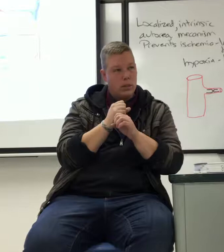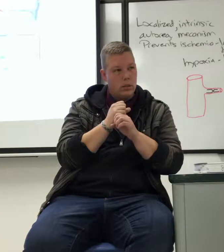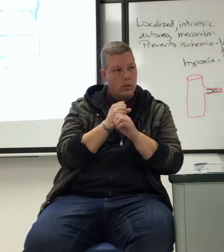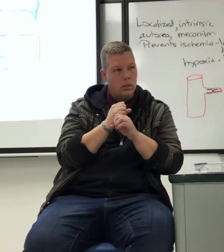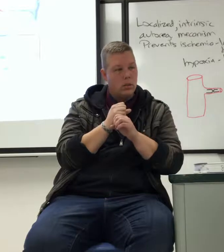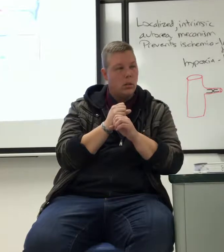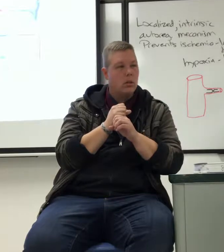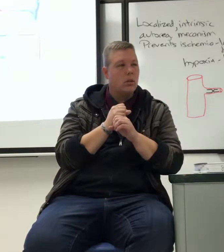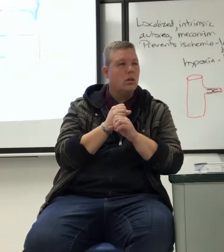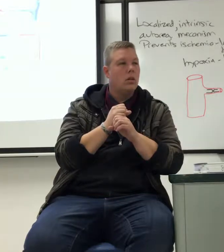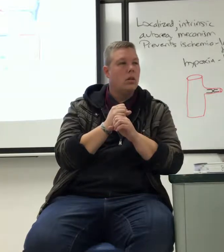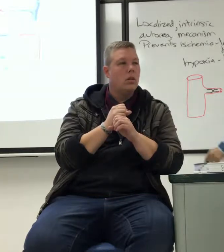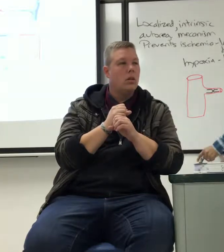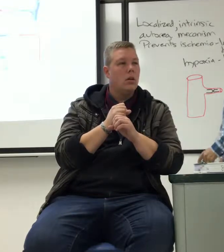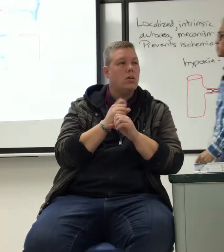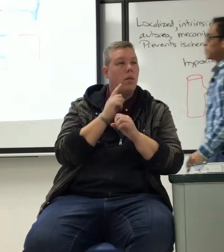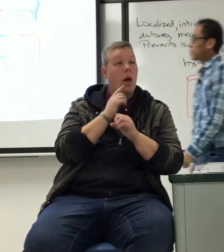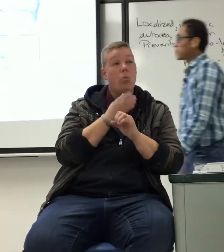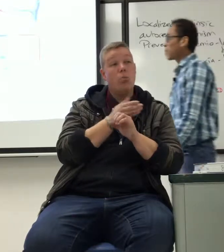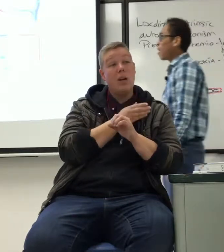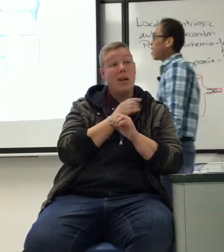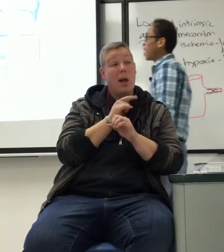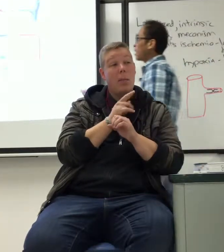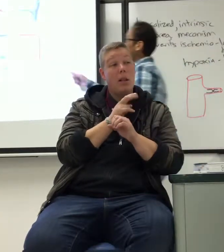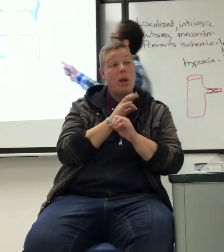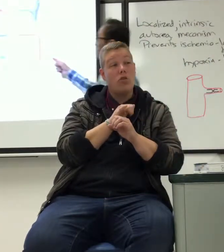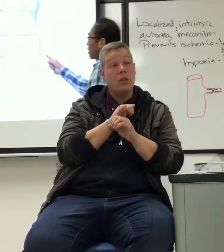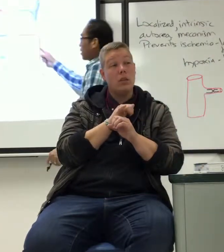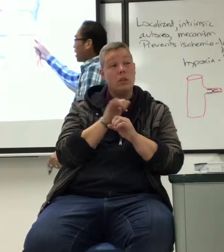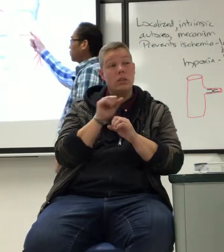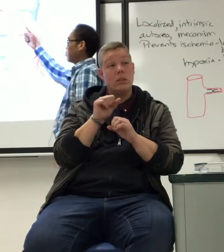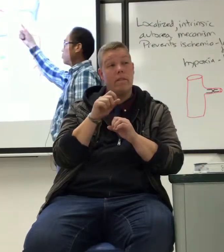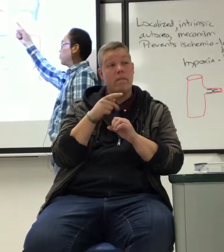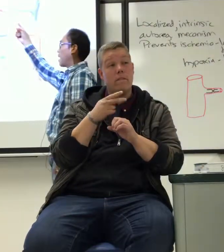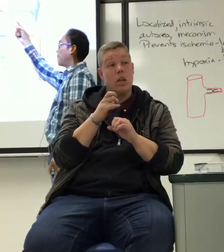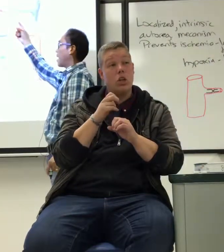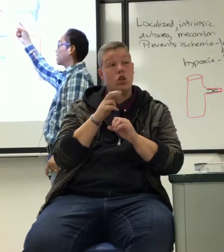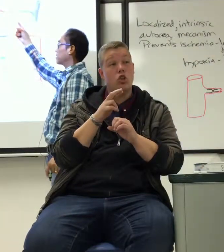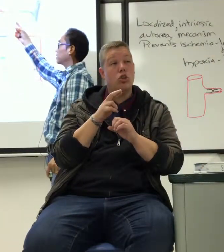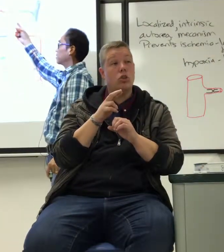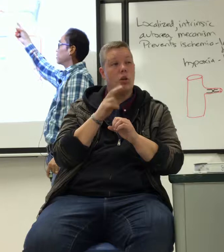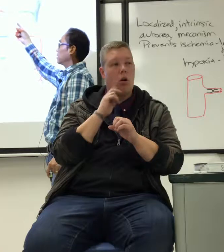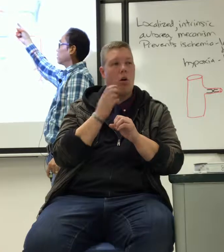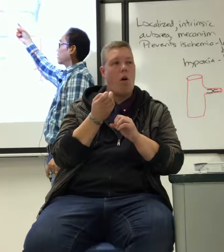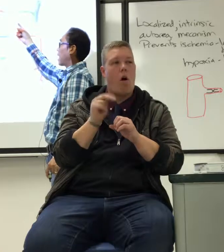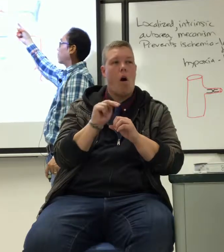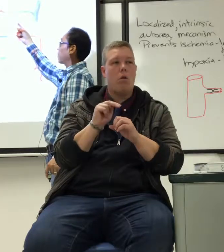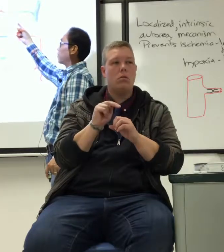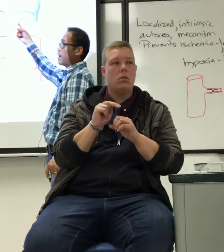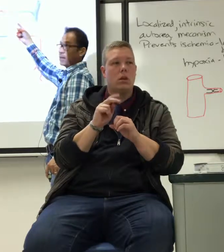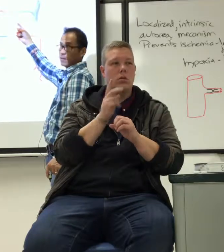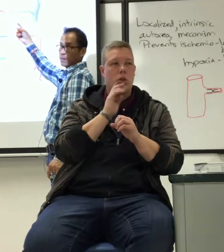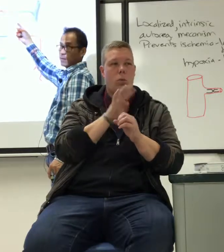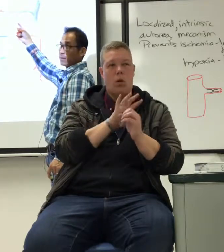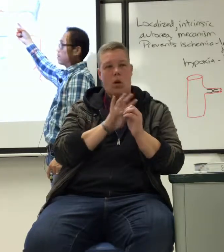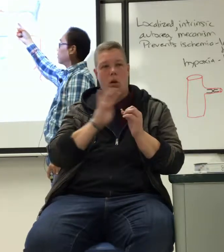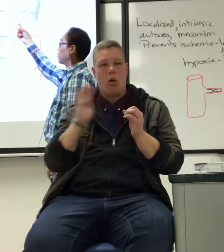response so that those precapillary sphincters are on, and you bypass the capillary